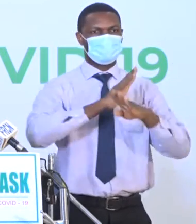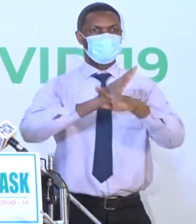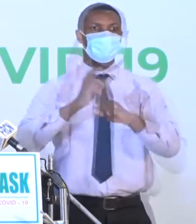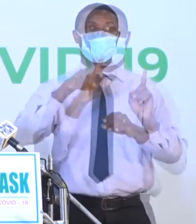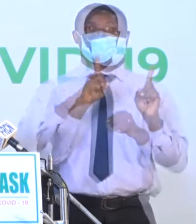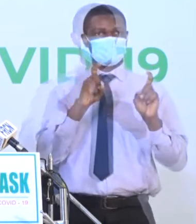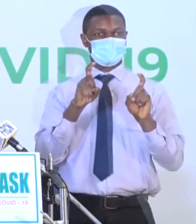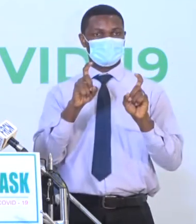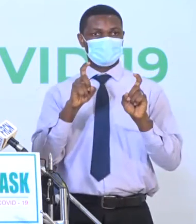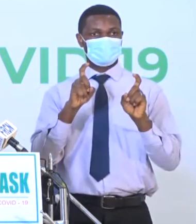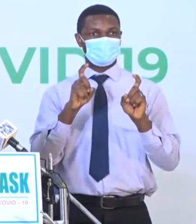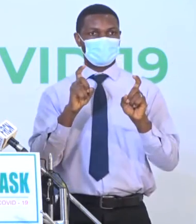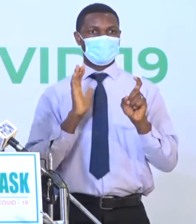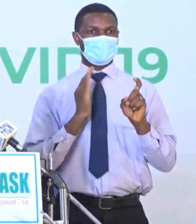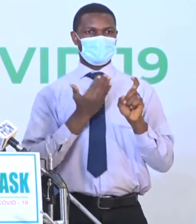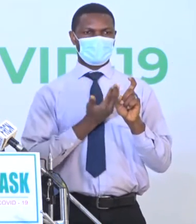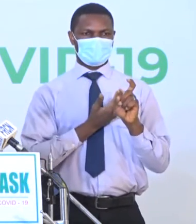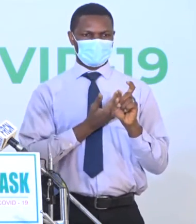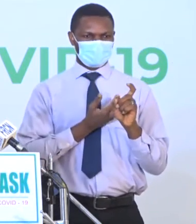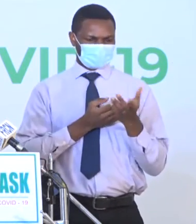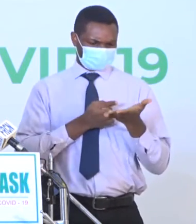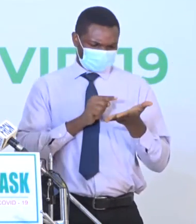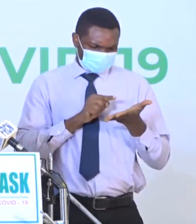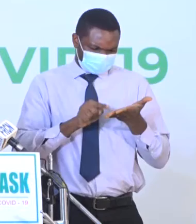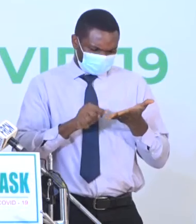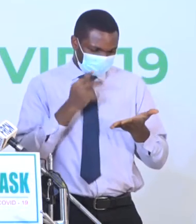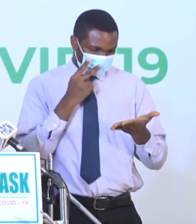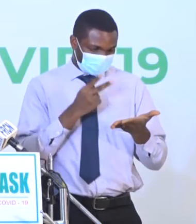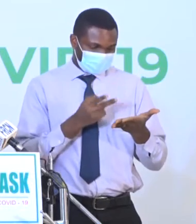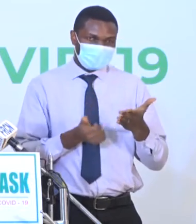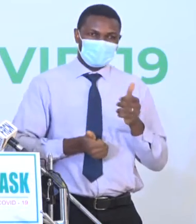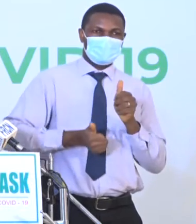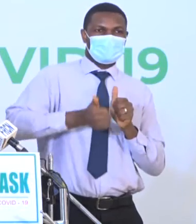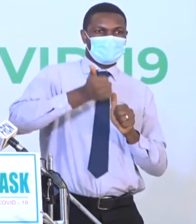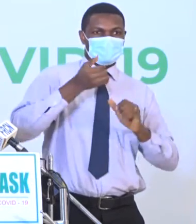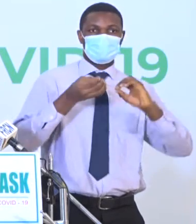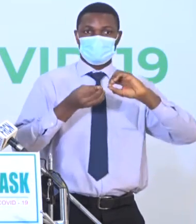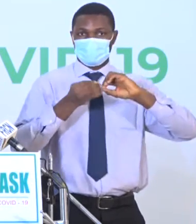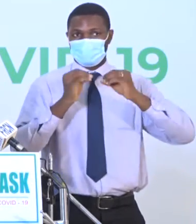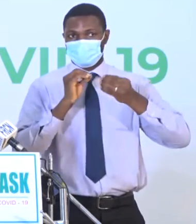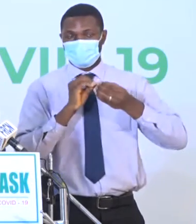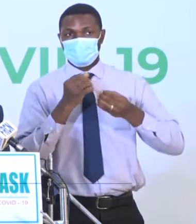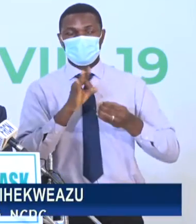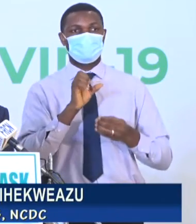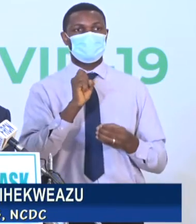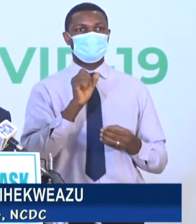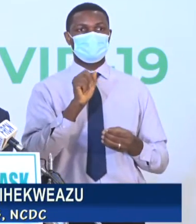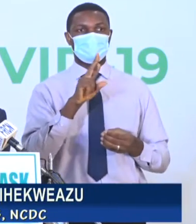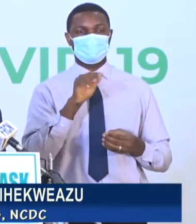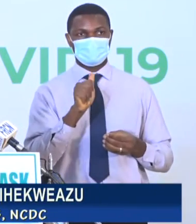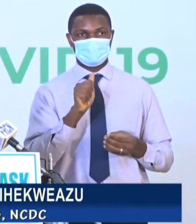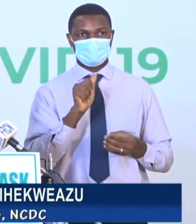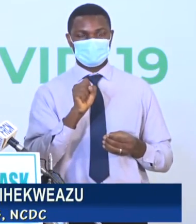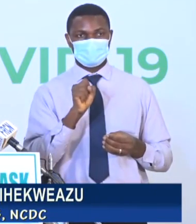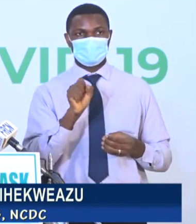to do. The findings of this survey show that the highest estimated prevalence of SARS-CoV-2 antibodies